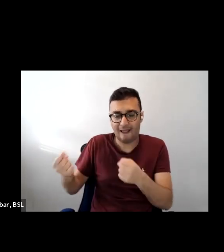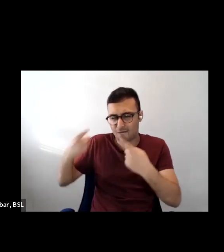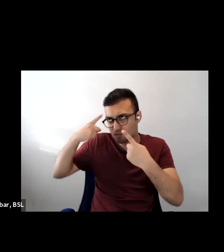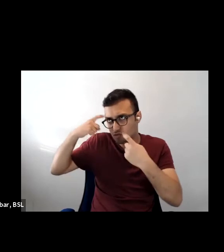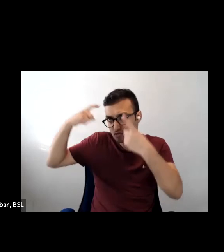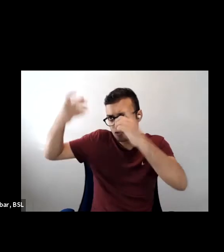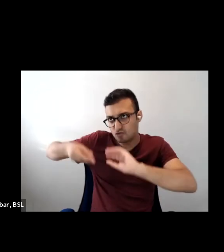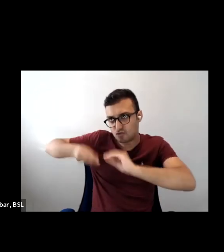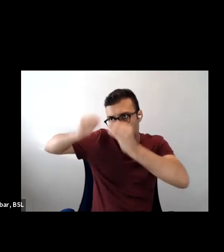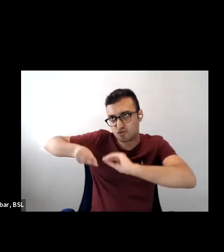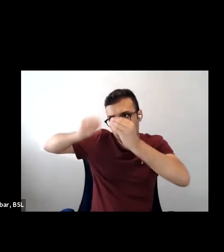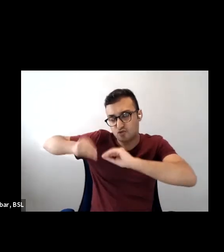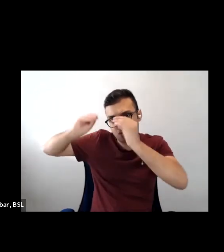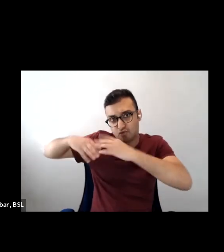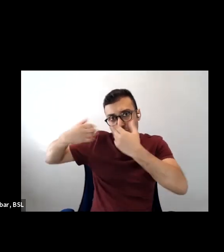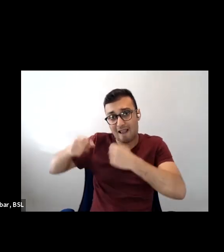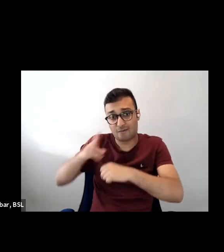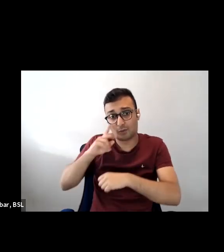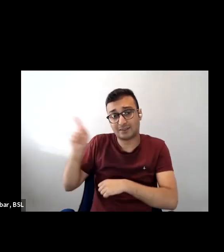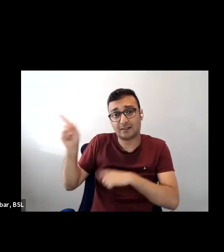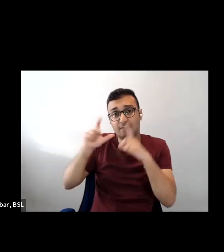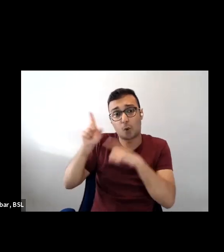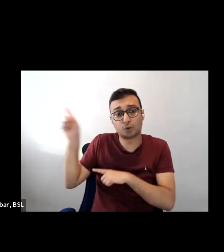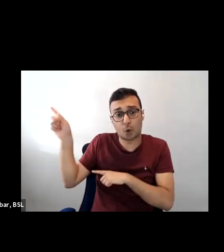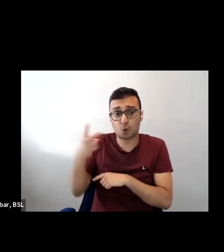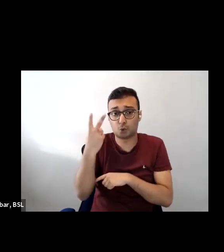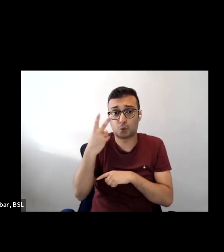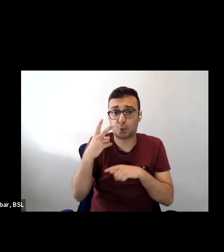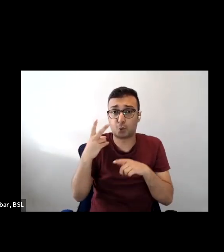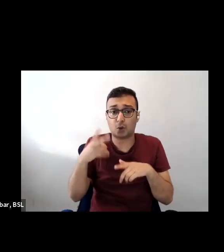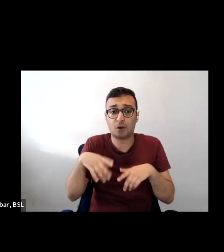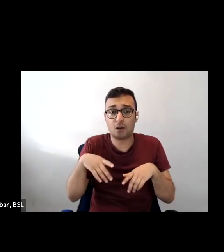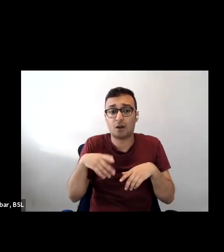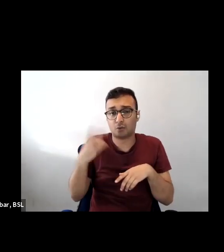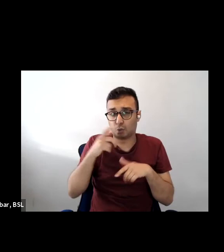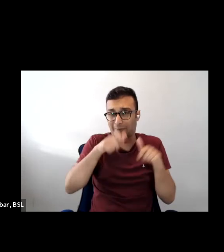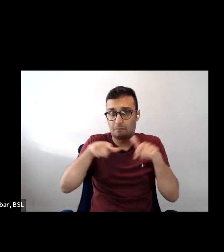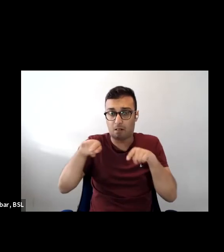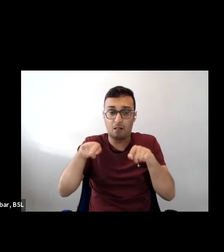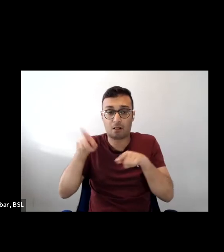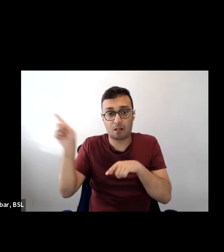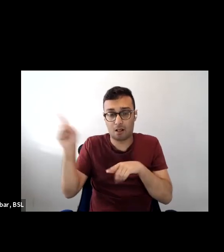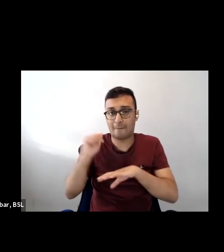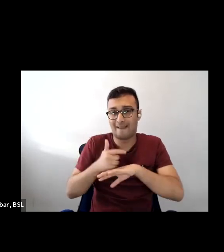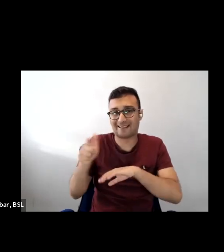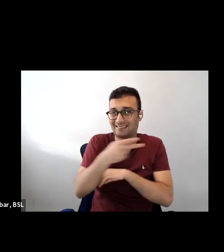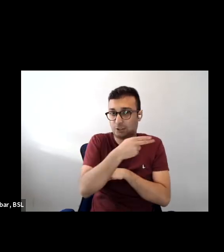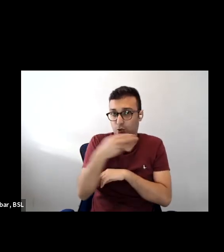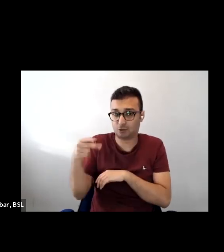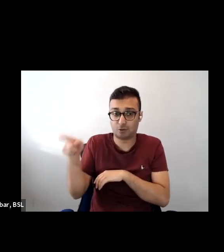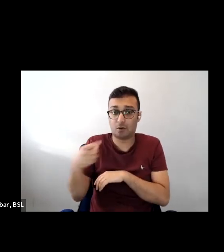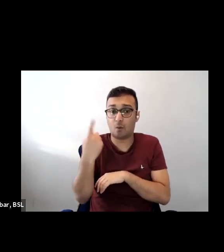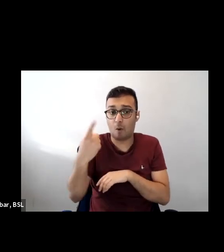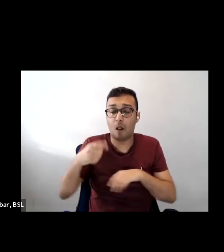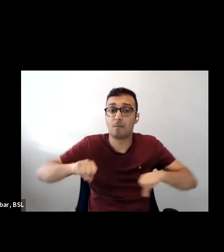our respondents who are both disabled people in Indonesia, where they've adapted a motorbike as a